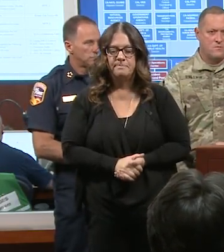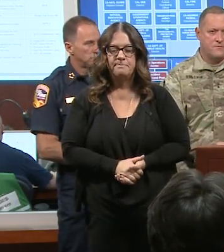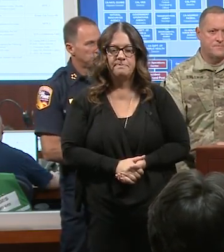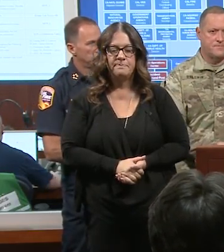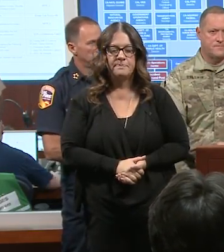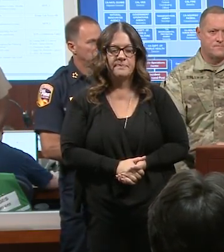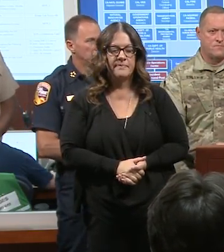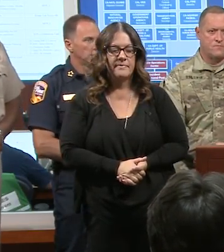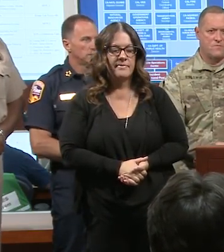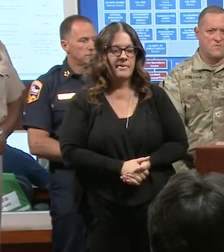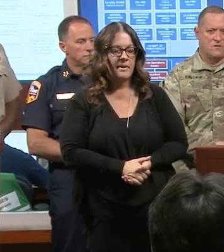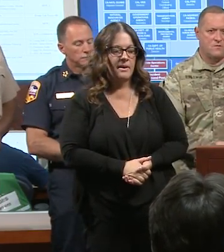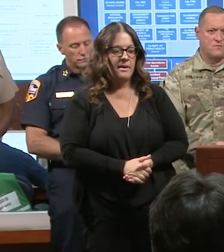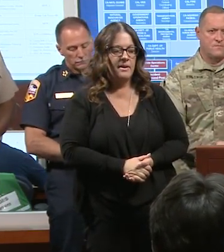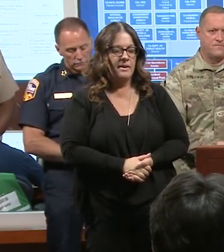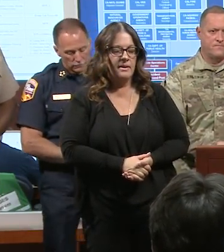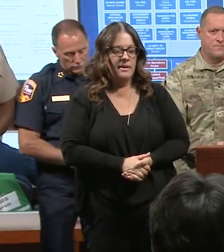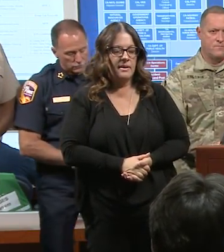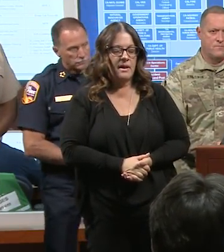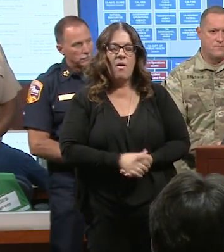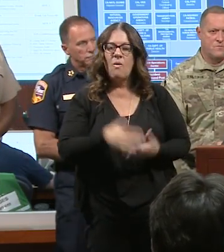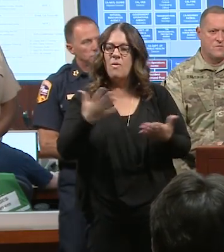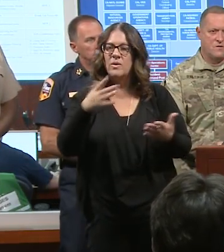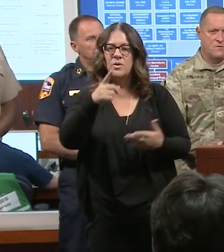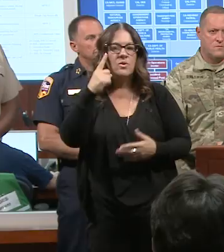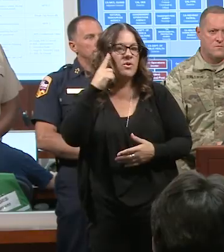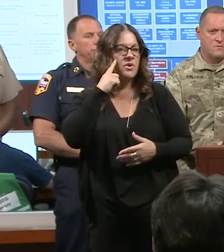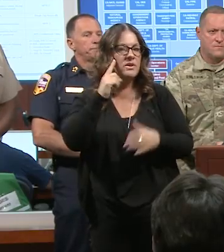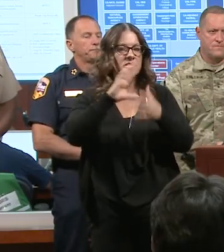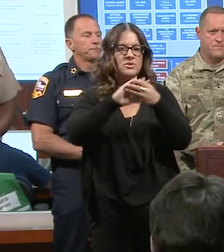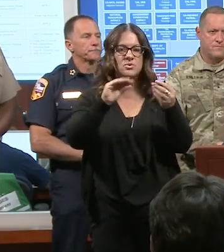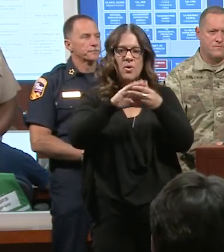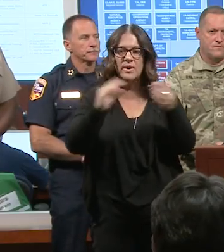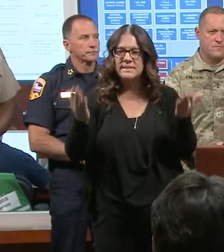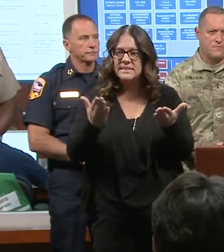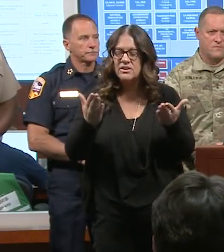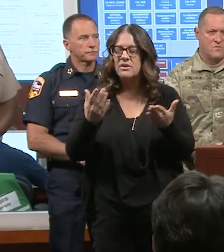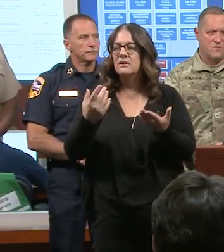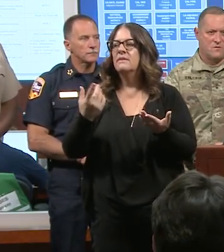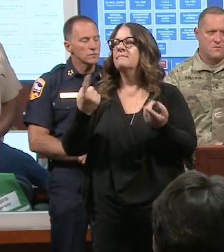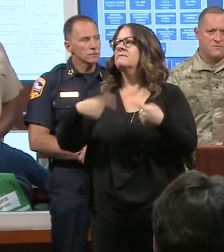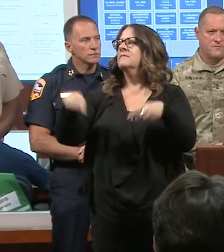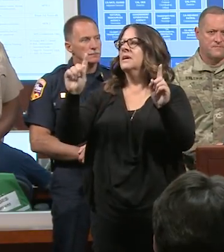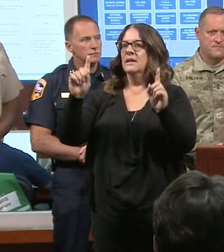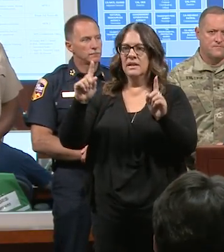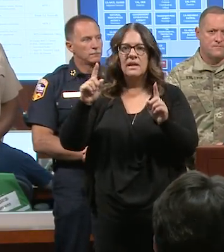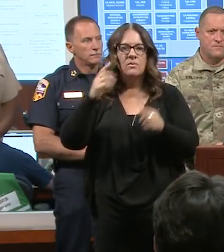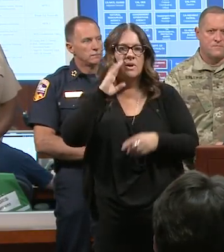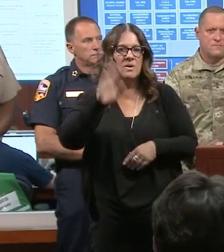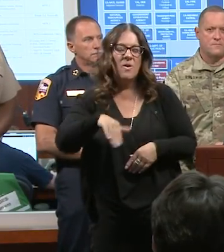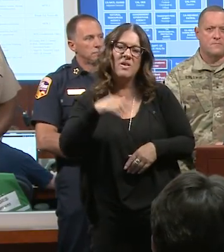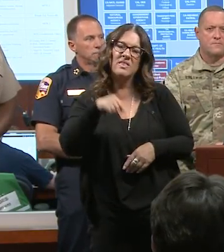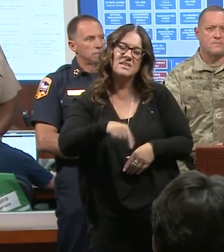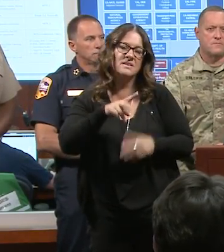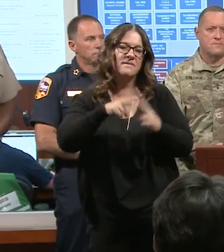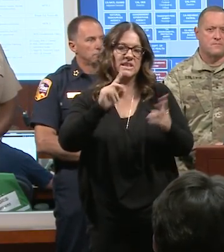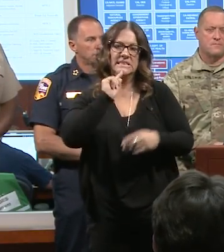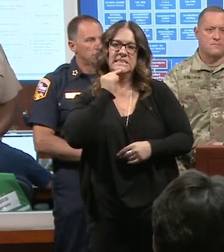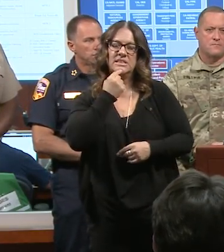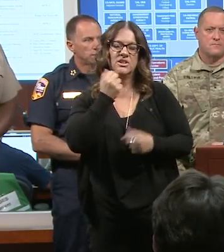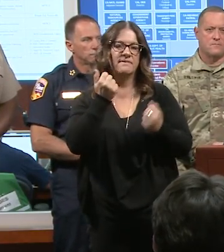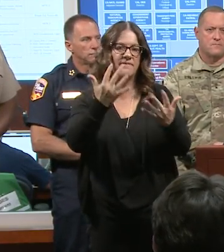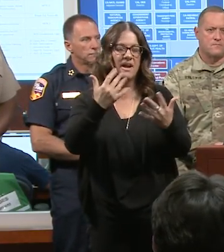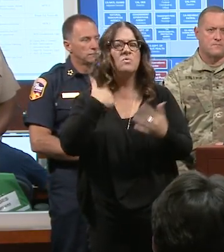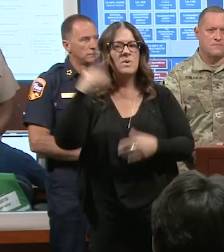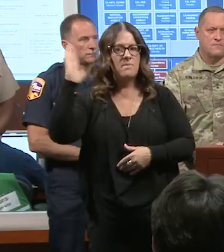Thank you. Well, you've heard the story here. The profoundly serious fire. We've had big fires